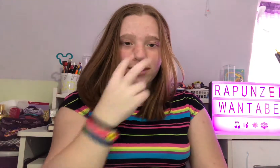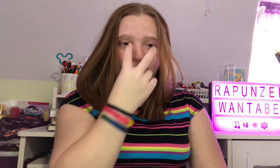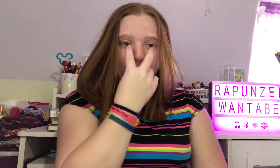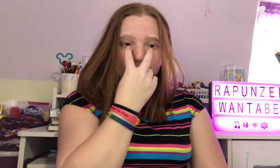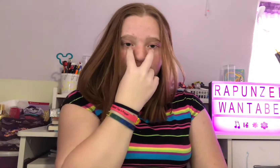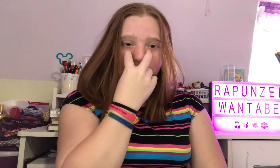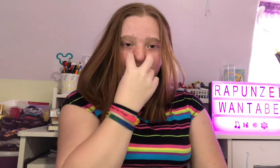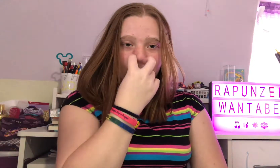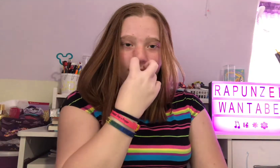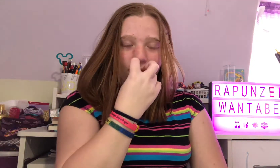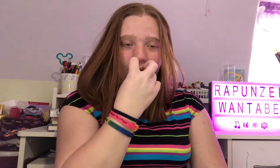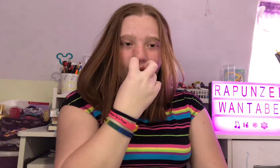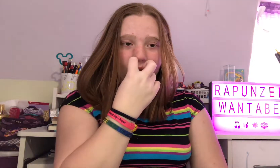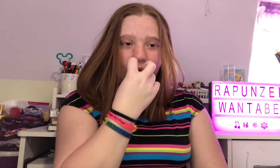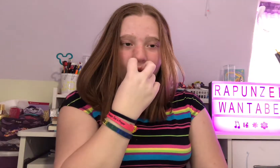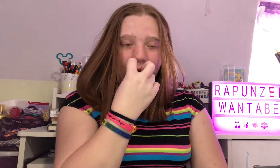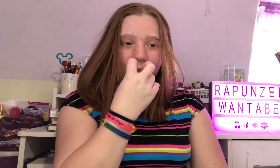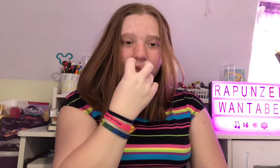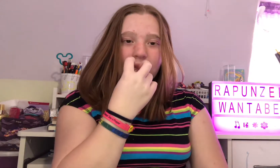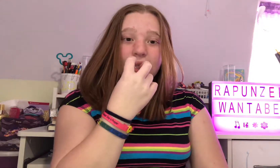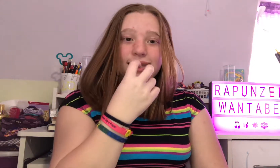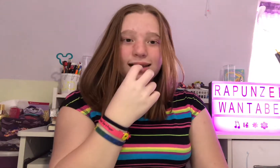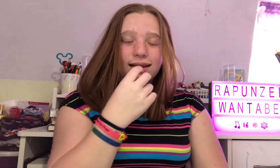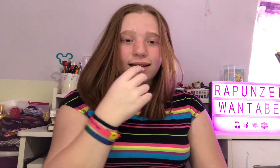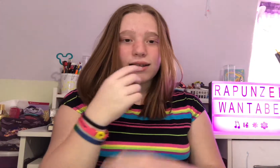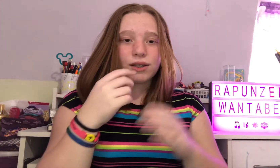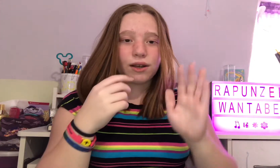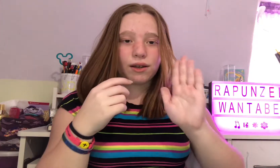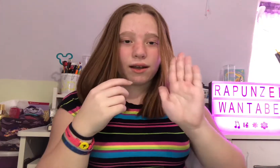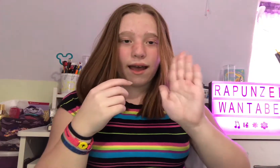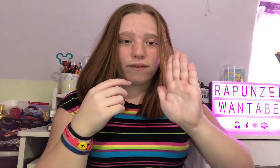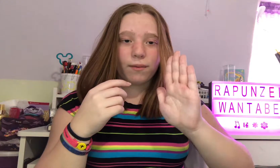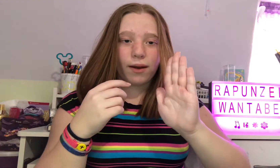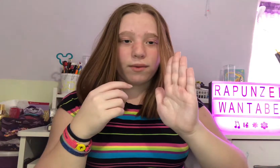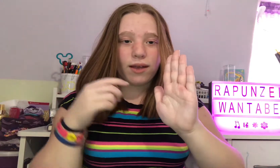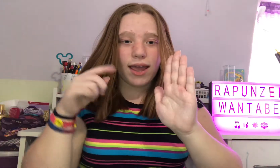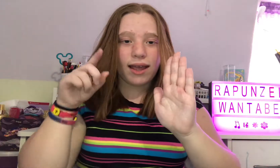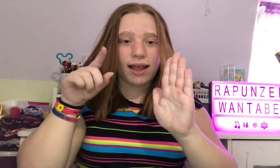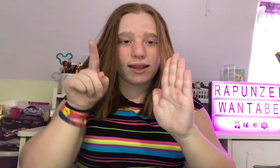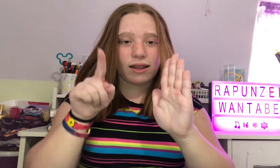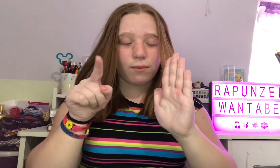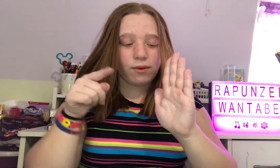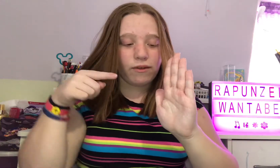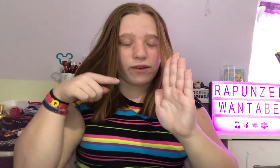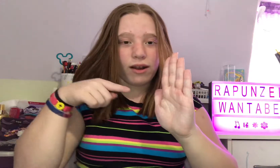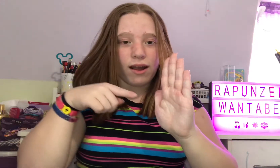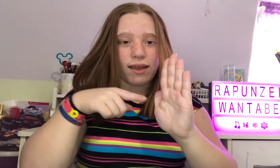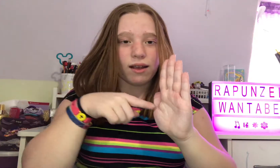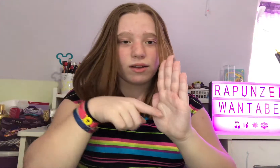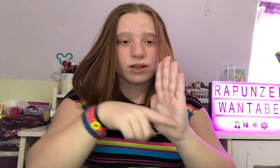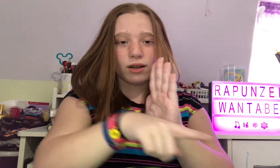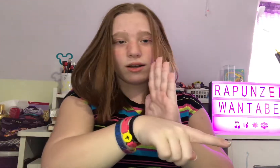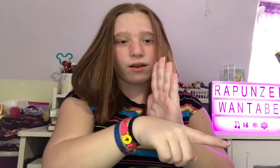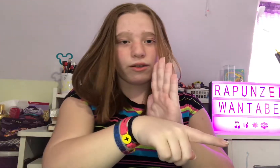them. Doubt, suddenly, so you're going to have your palm of your hand and then your pointer finger. And you're just going to go